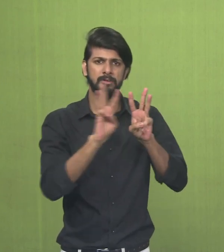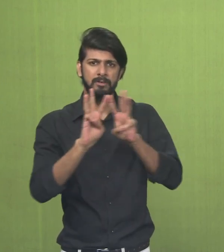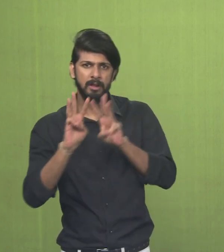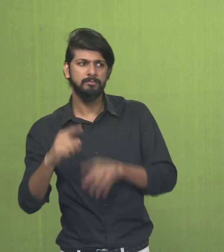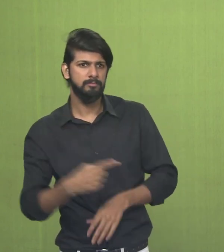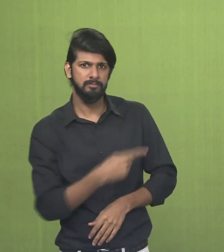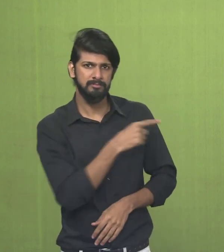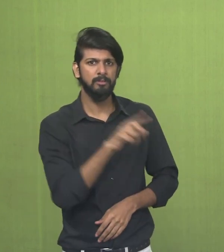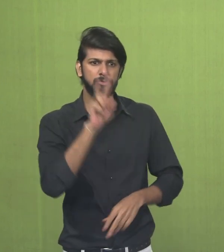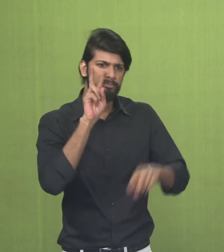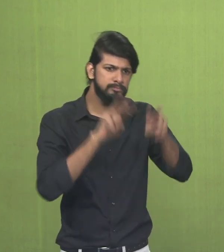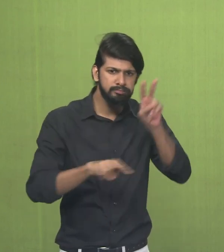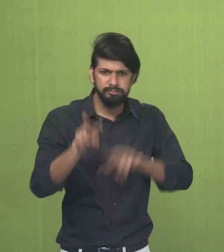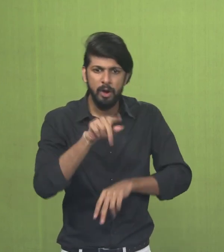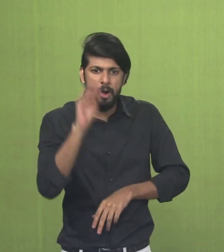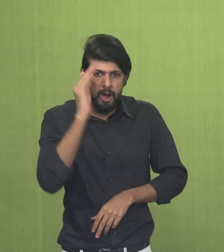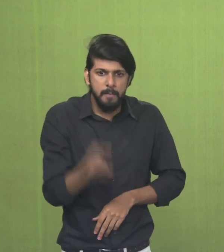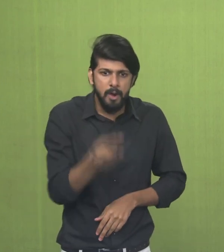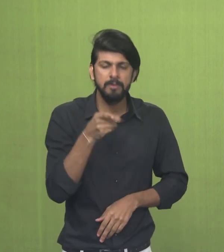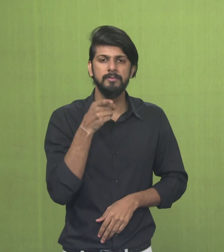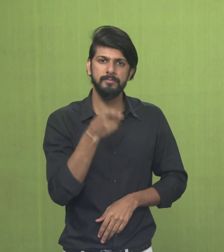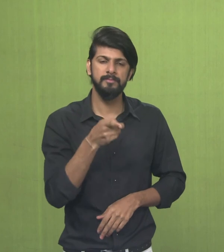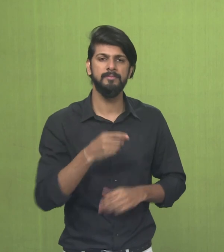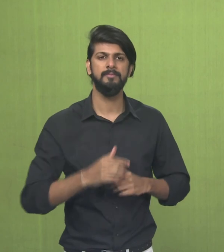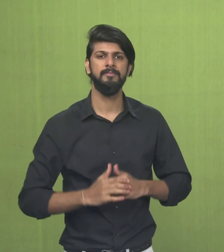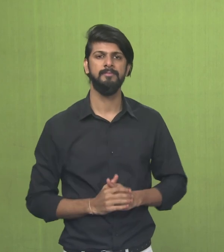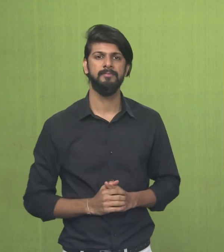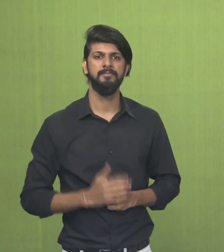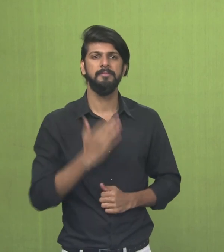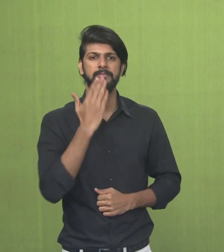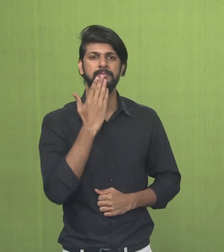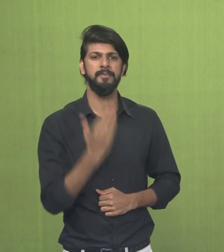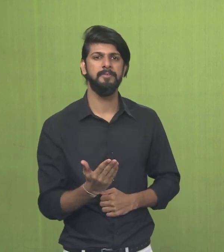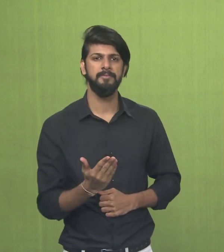www.nios.ac.in. Thank you.